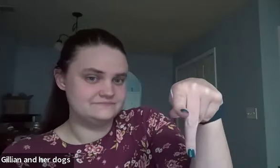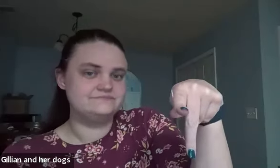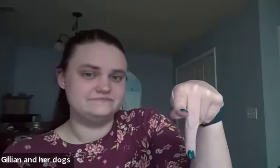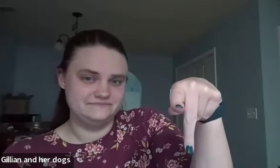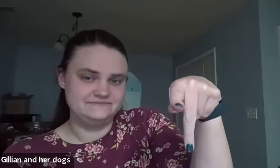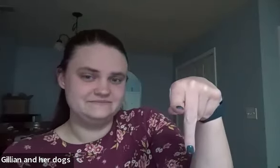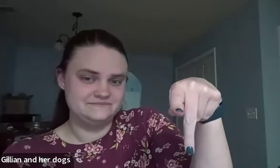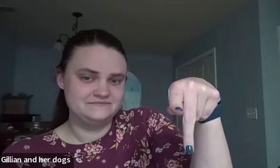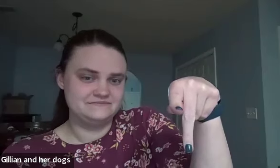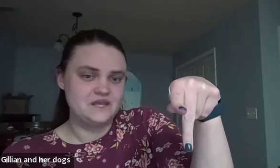mm-hmm,